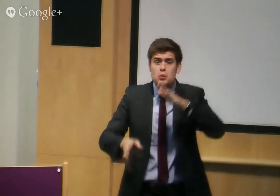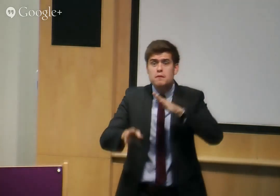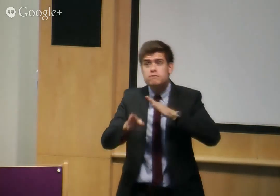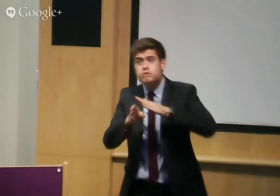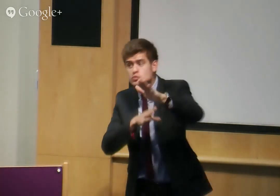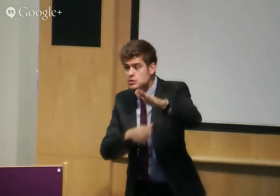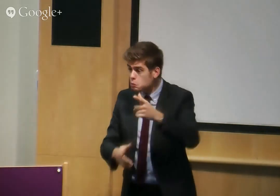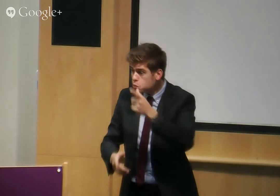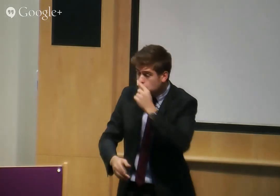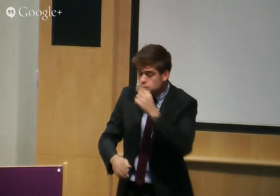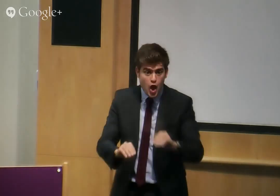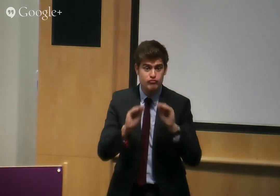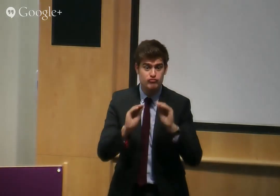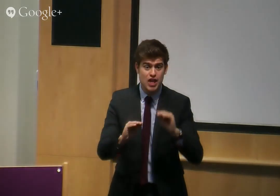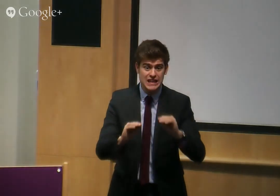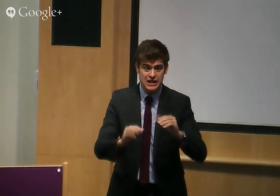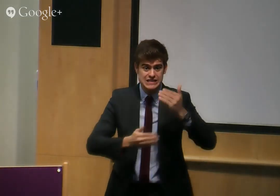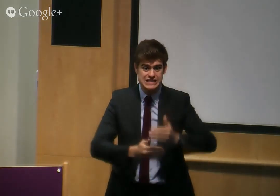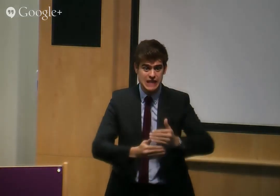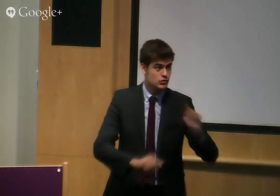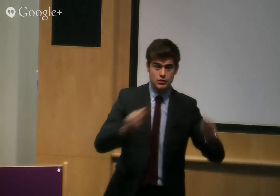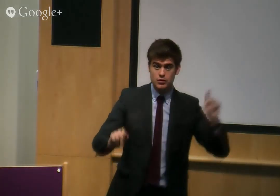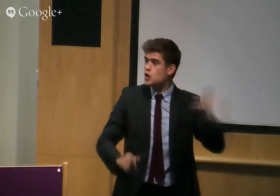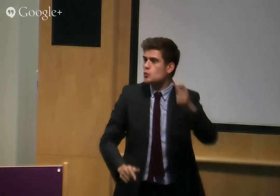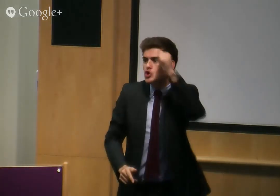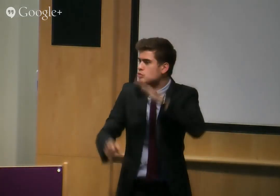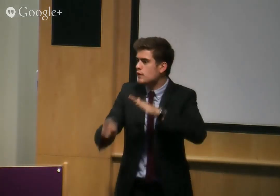point in time, we're only talking. We're telling you what we'd like